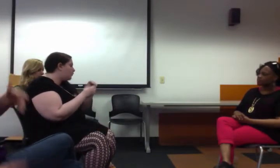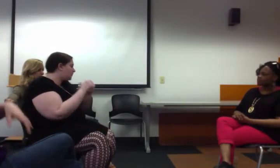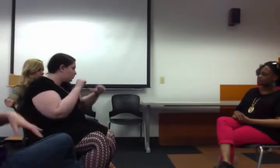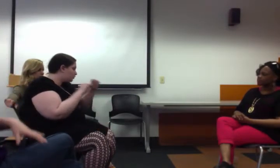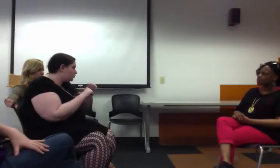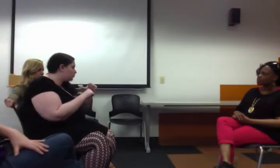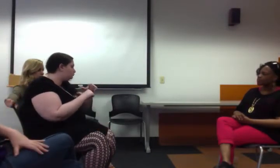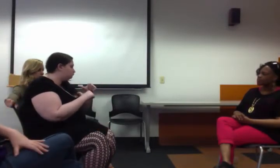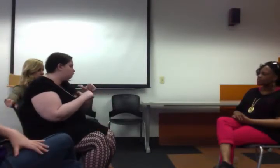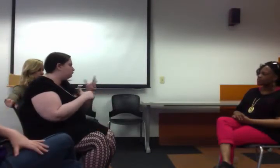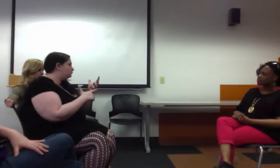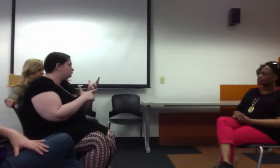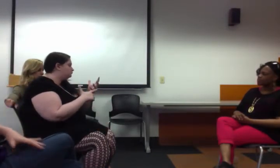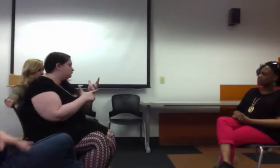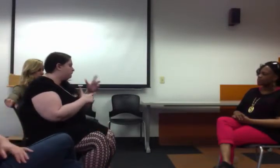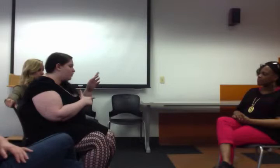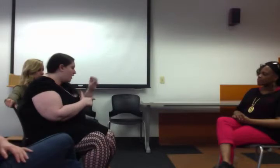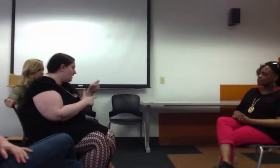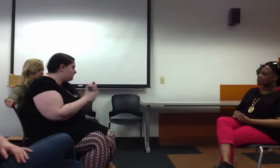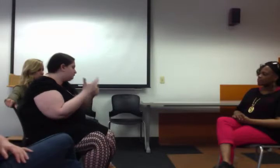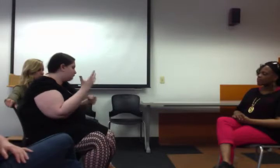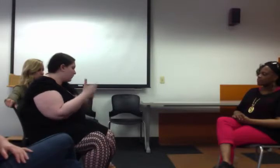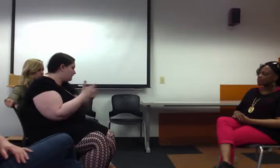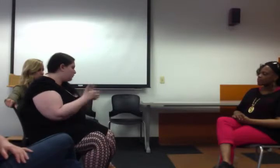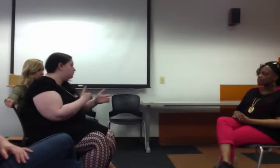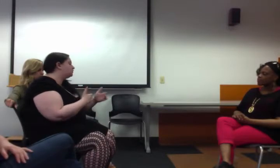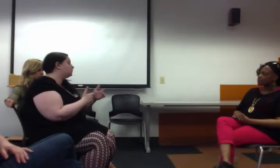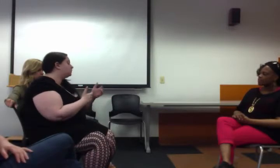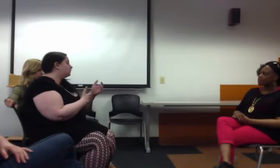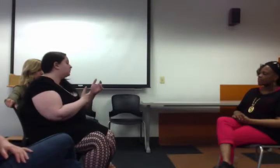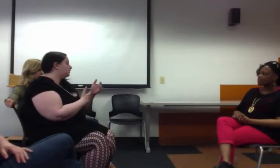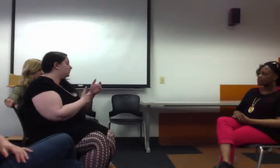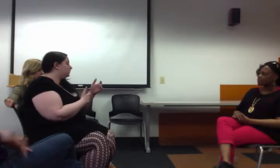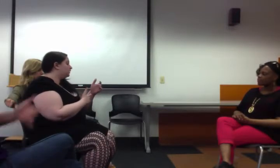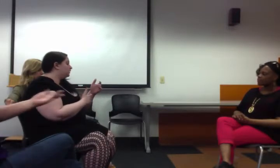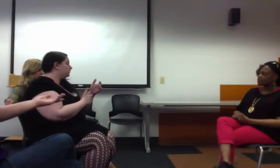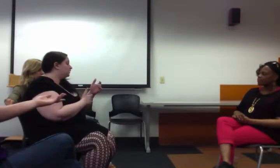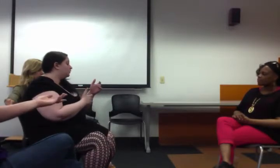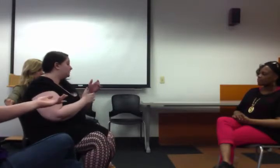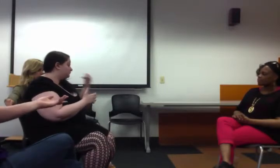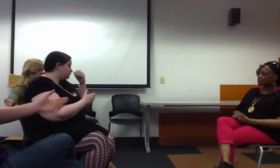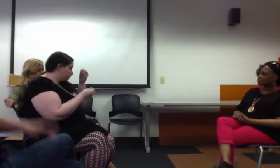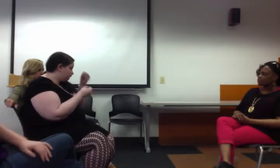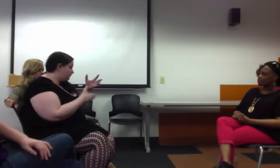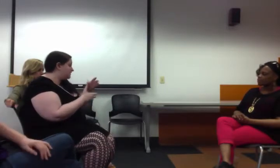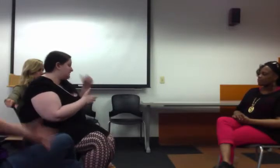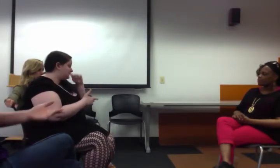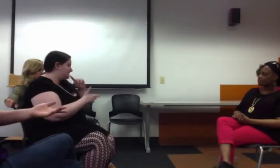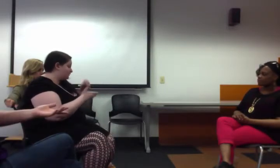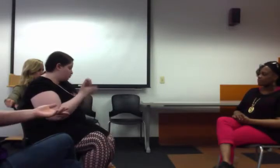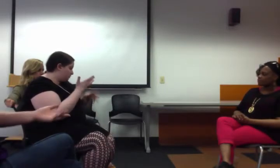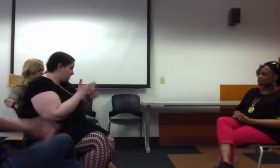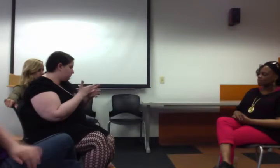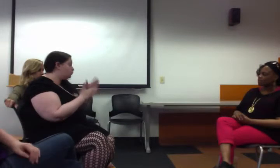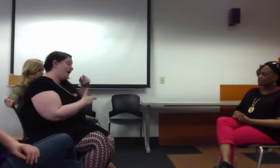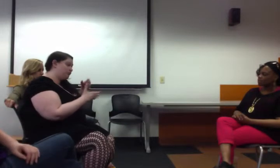somebody call or used a VRS to call, and told them you had deaf students coming, you have to let them know in advance. Then they would hire